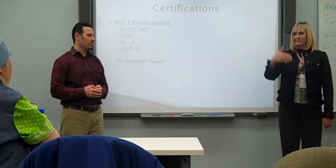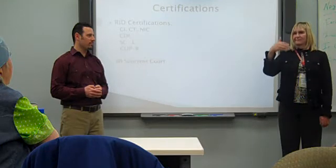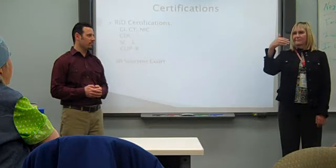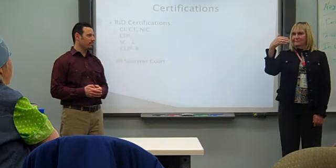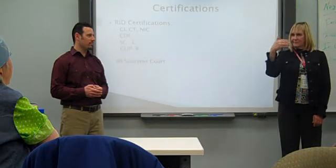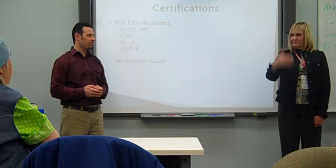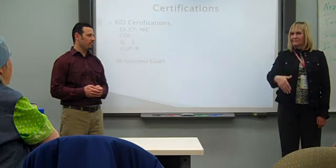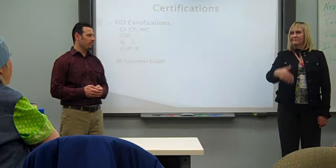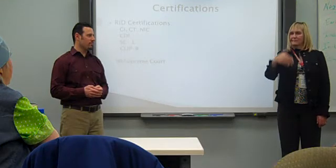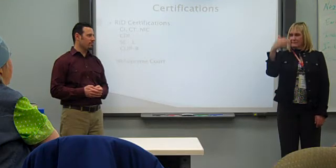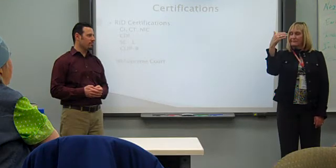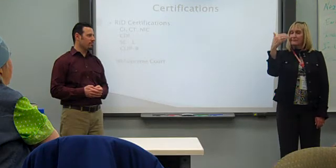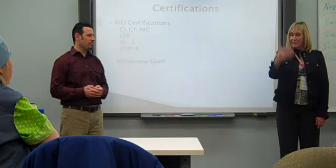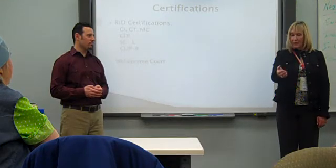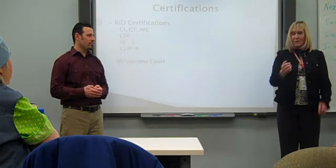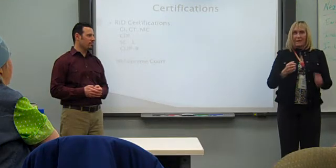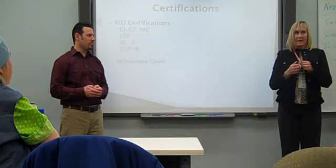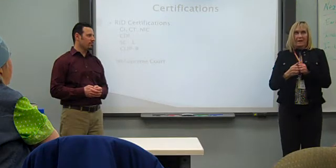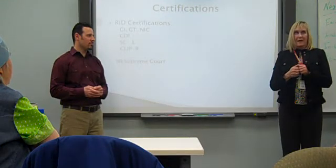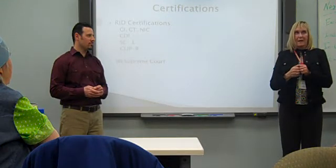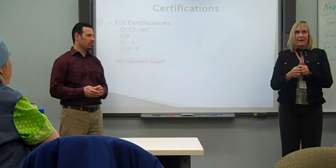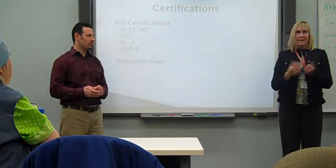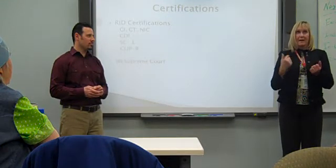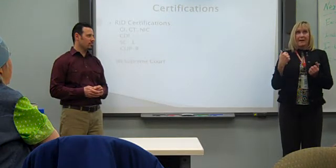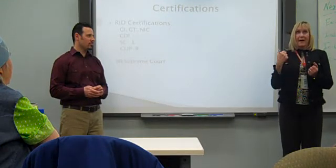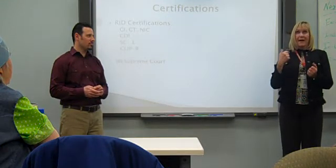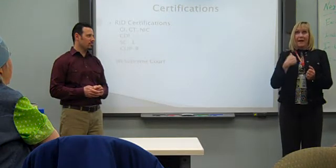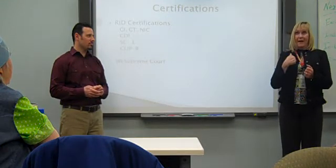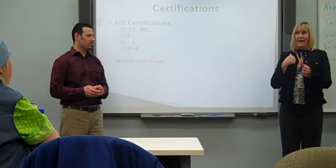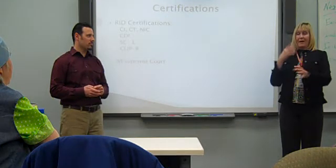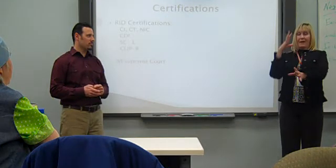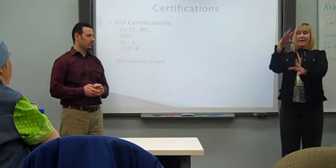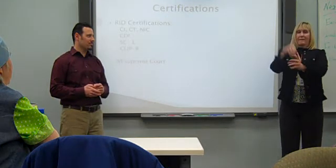We had pretty often court sessions with them.